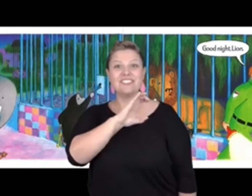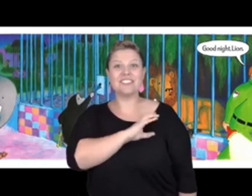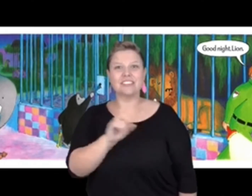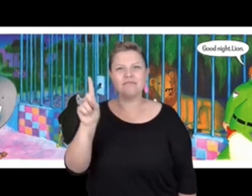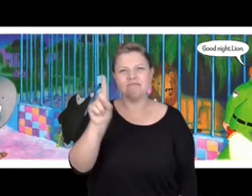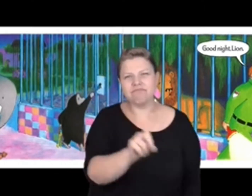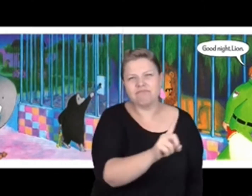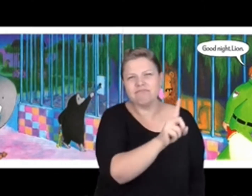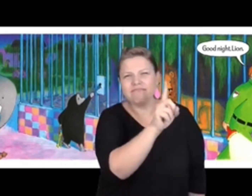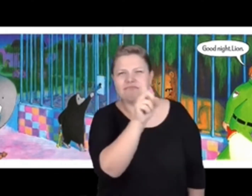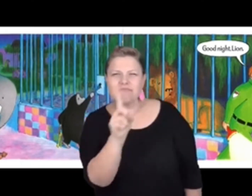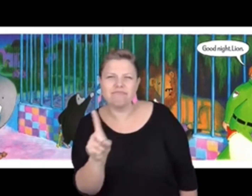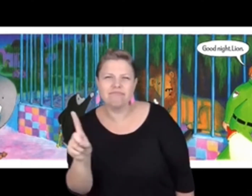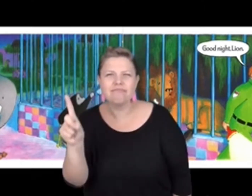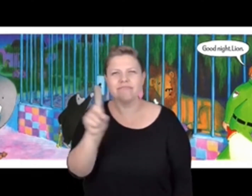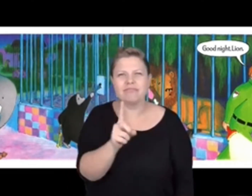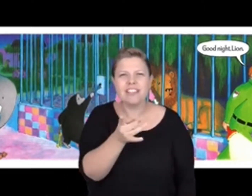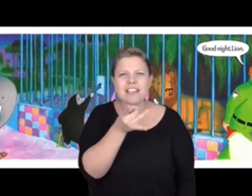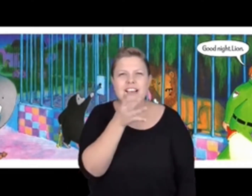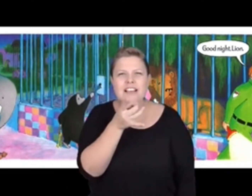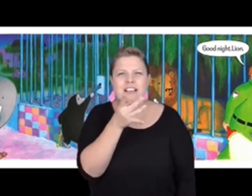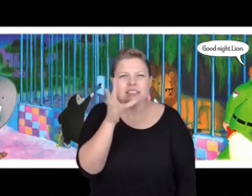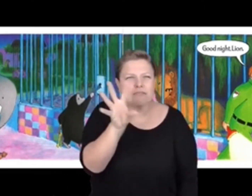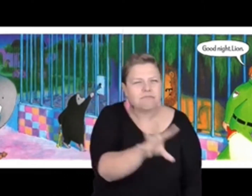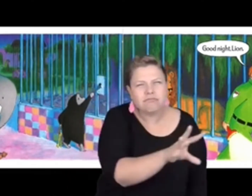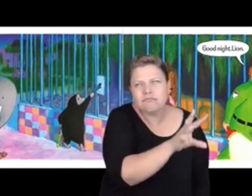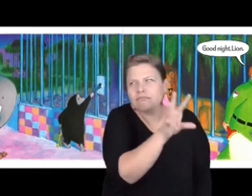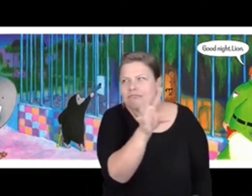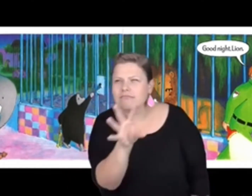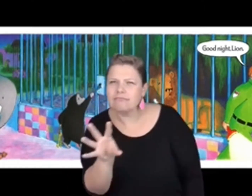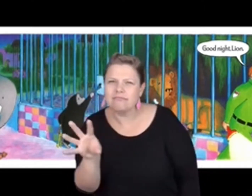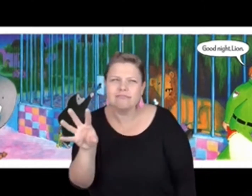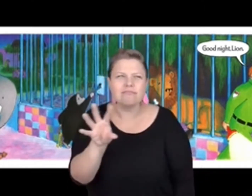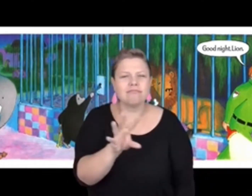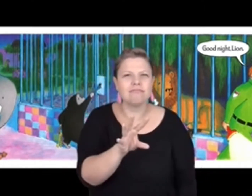The zookeeper was walking along with his flashlight,